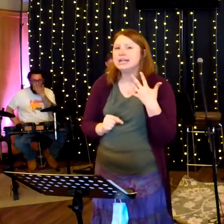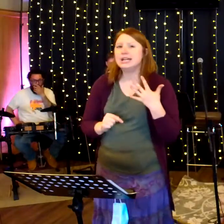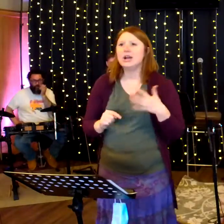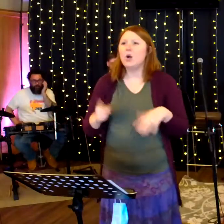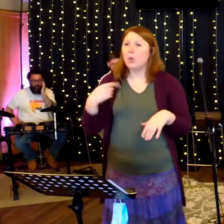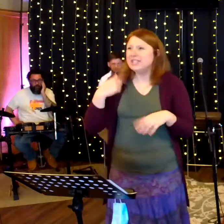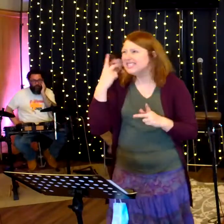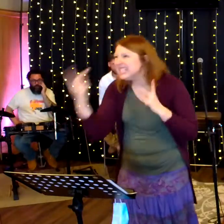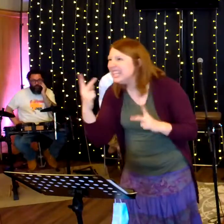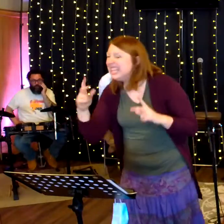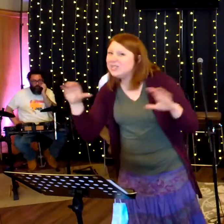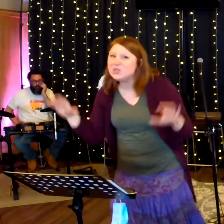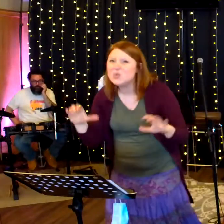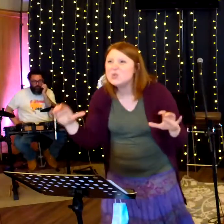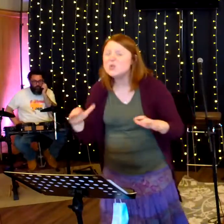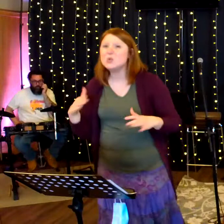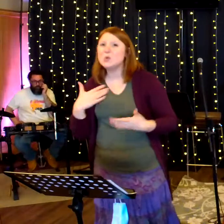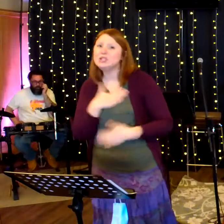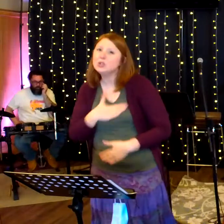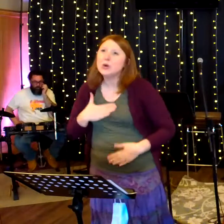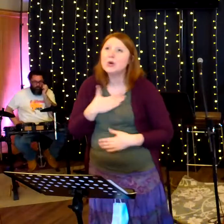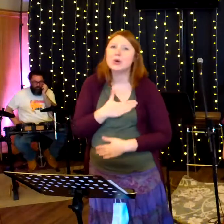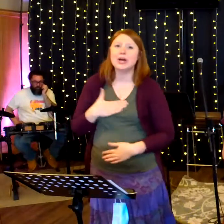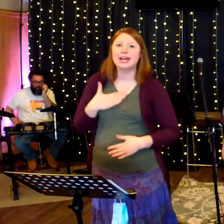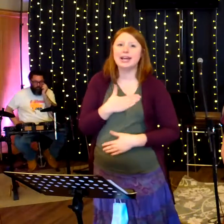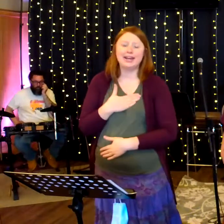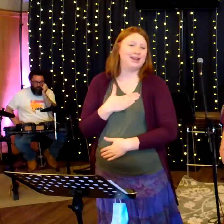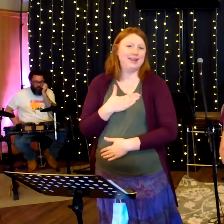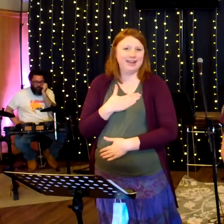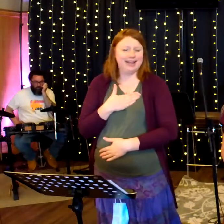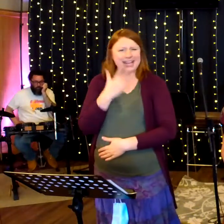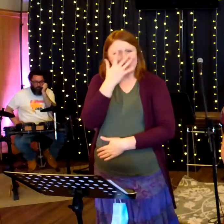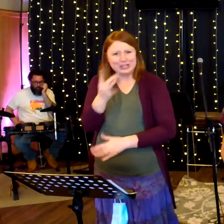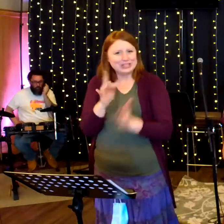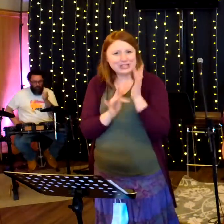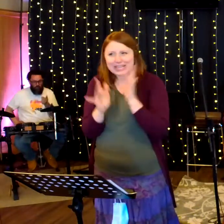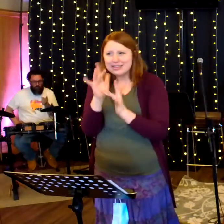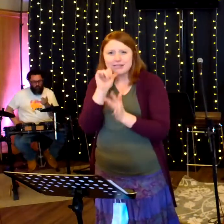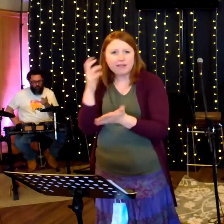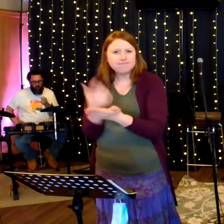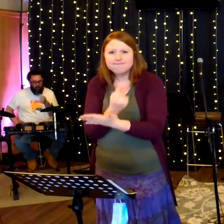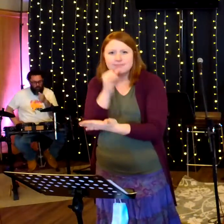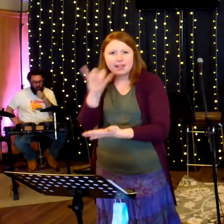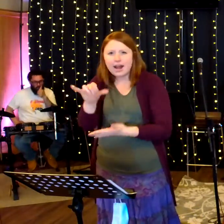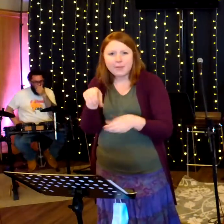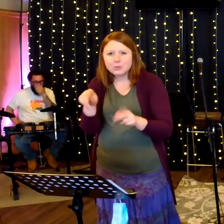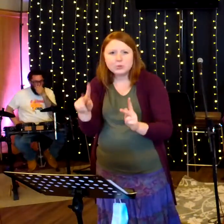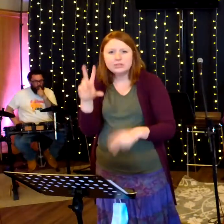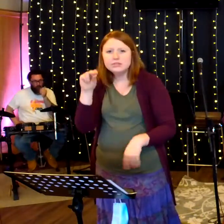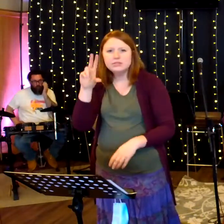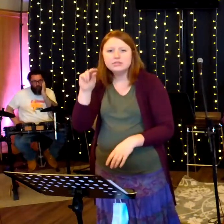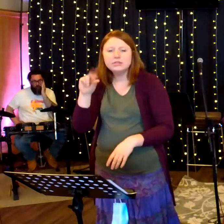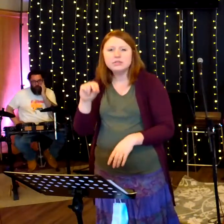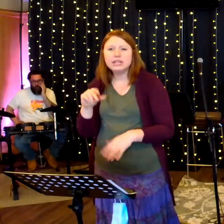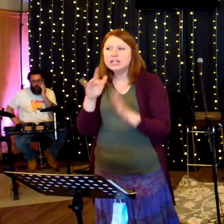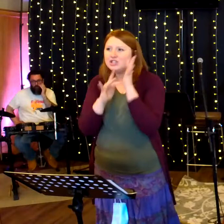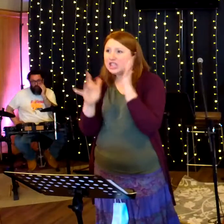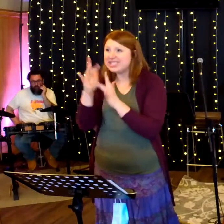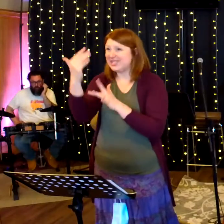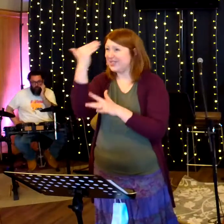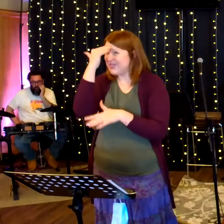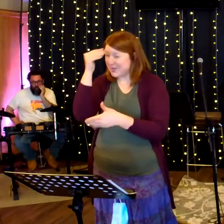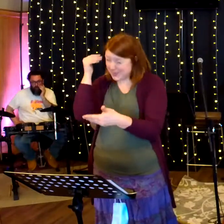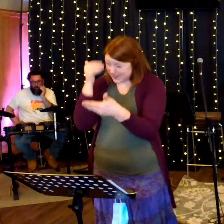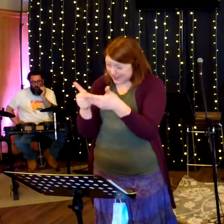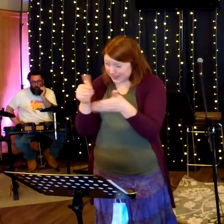see stuff. We're going to go do stuff. We want to experience things. But that's not what Jesus did. He knew,